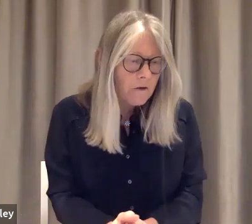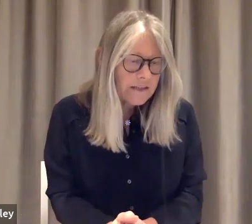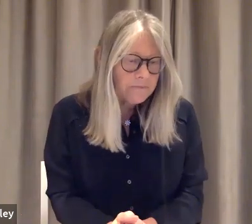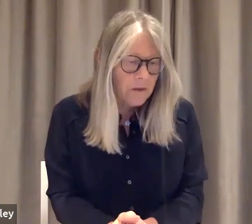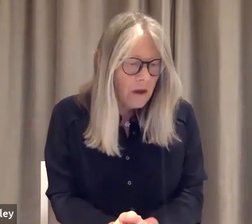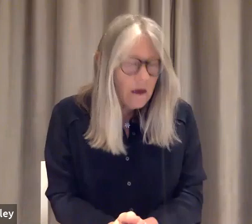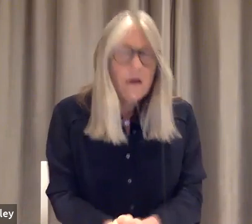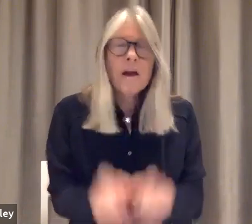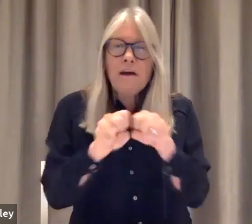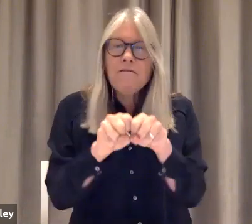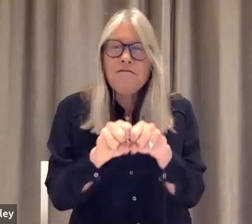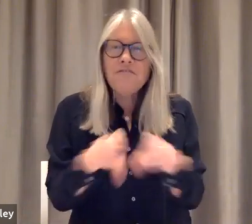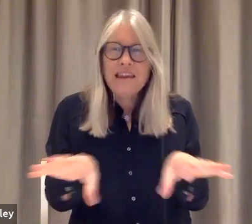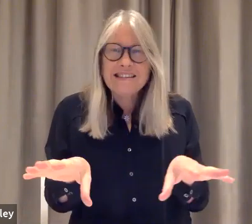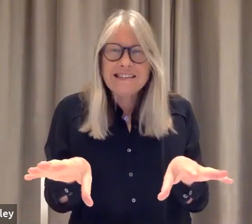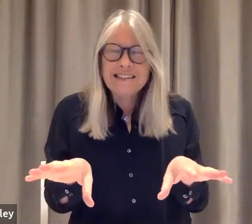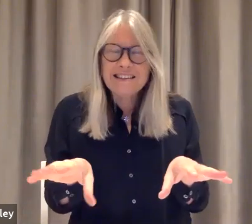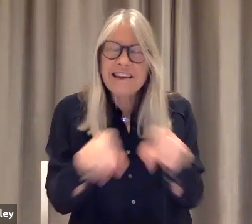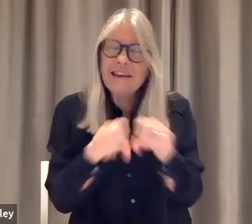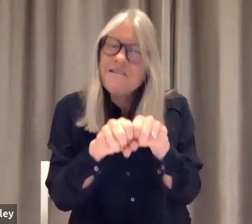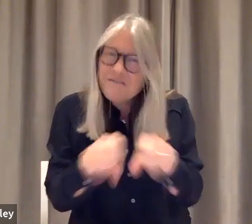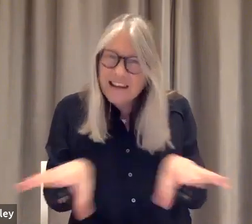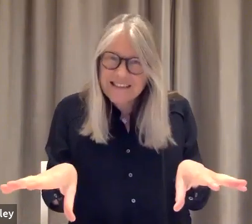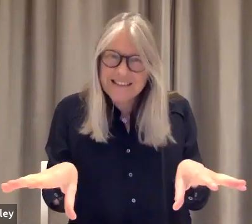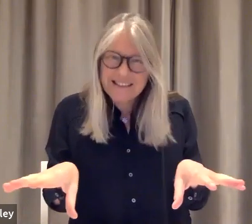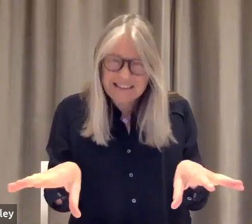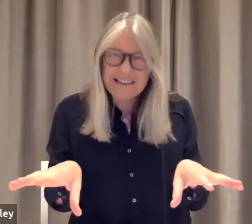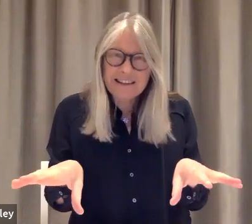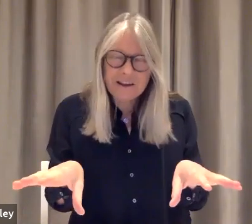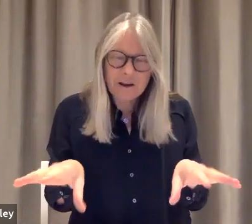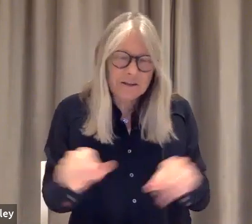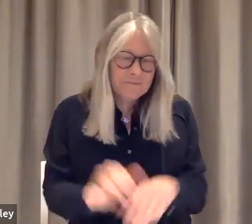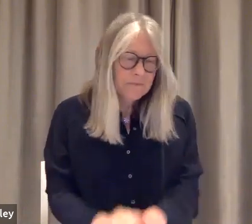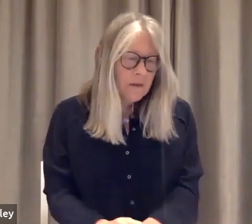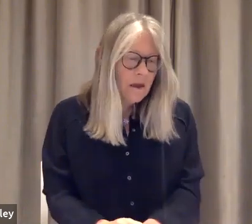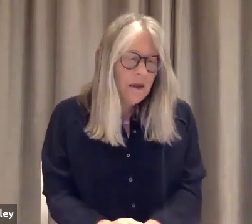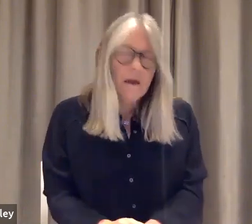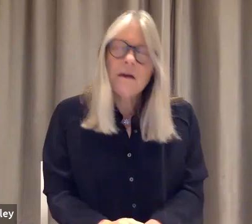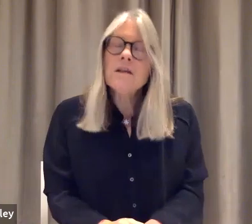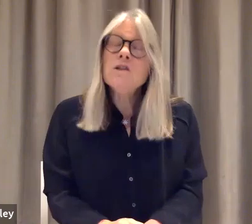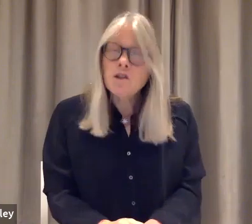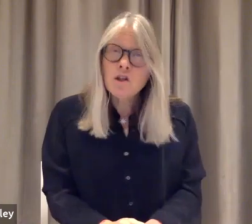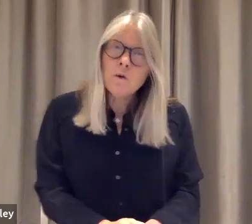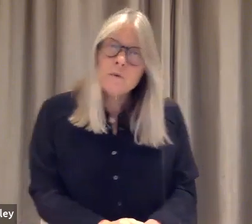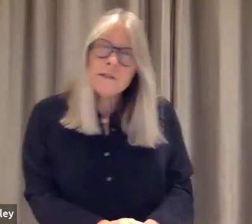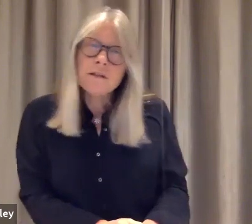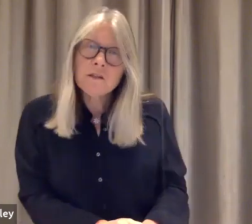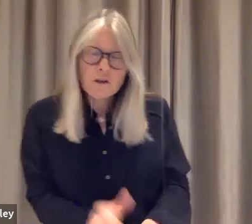Great. Finished, finished. Good. To choose with